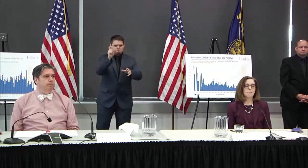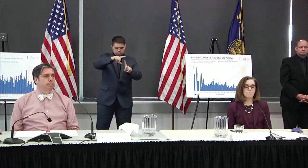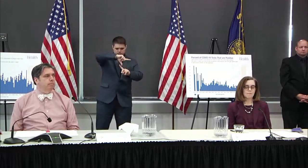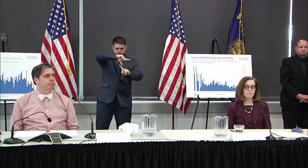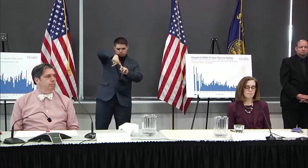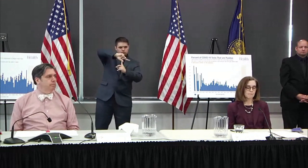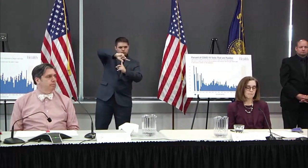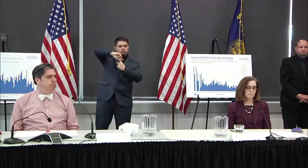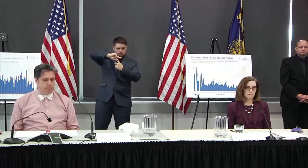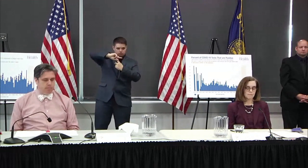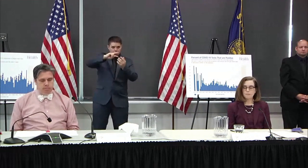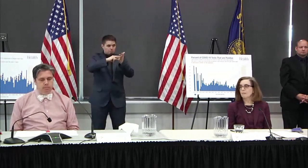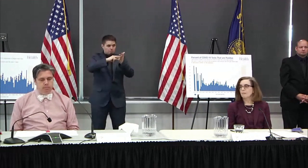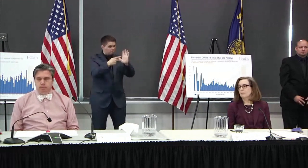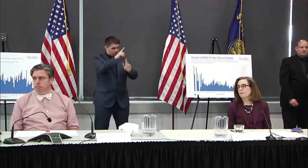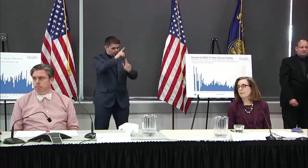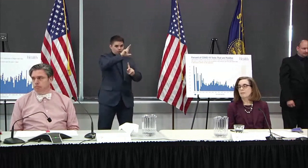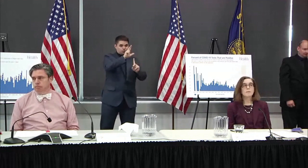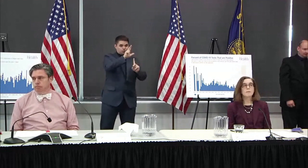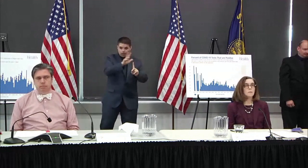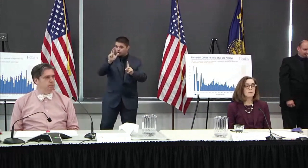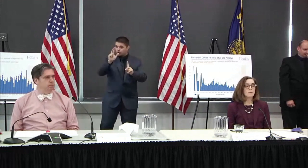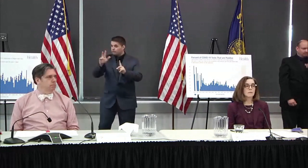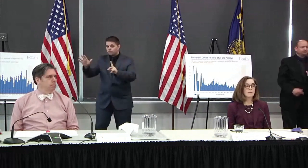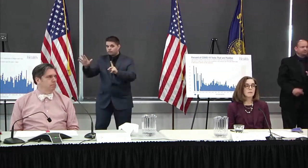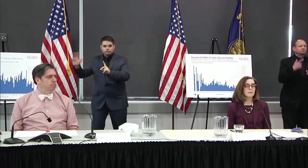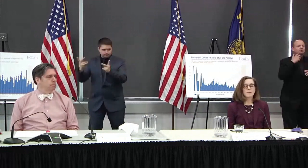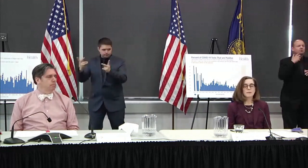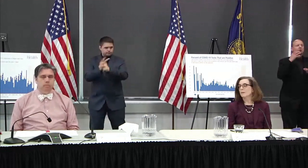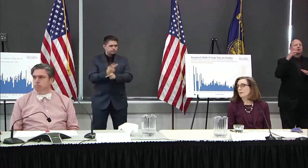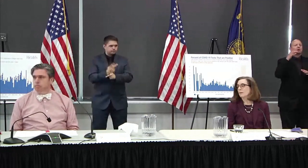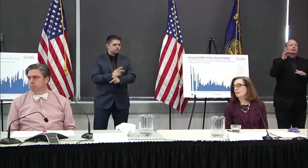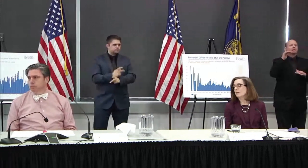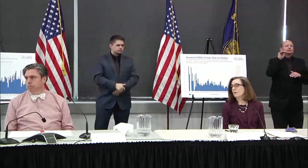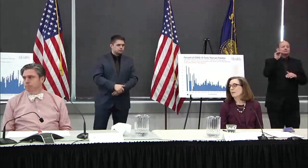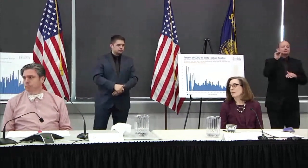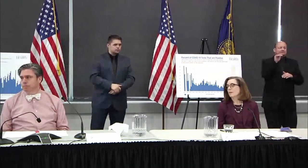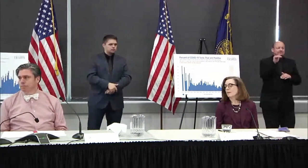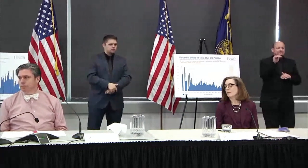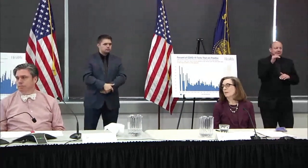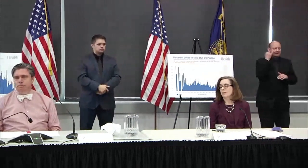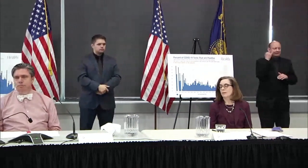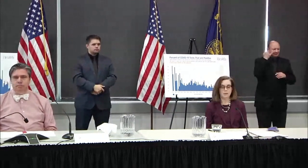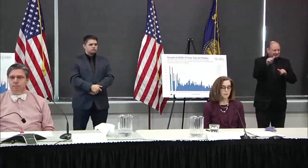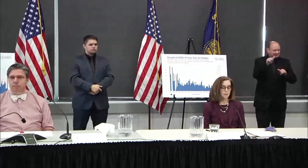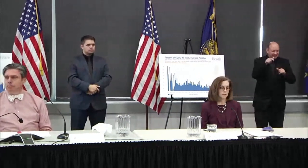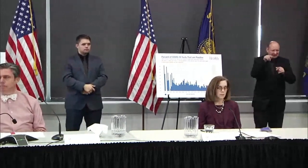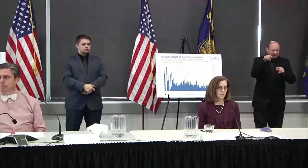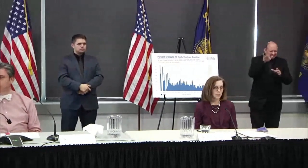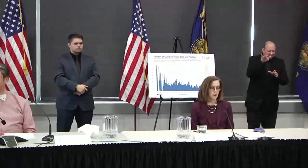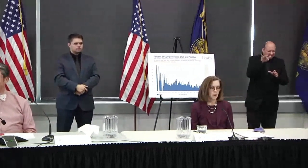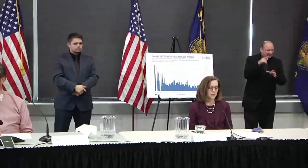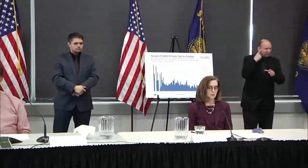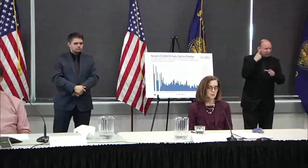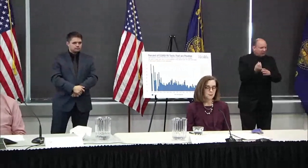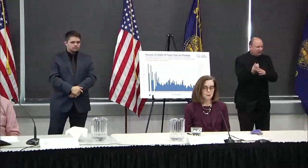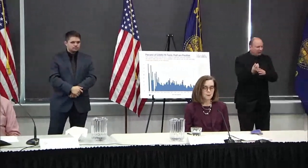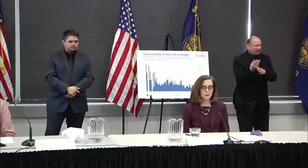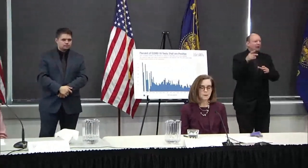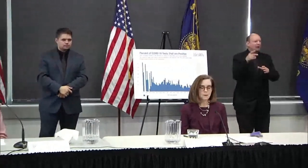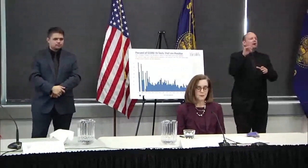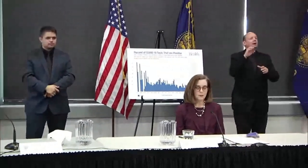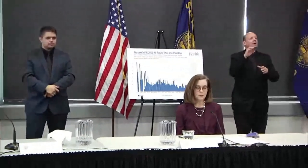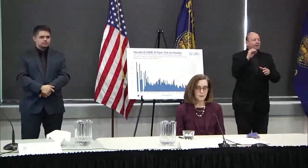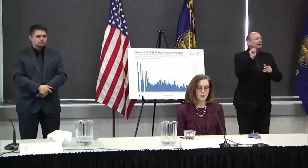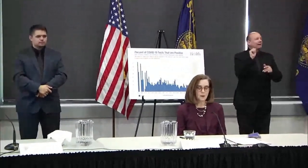Thanks, Lisa. Thanks. Just a reminder to folks, if you're having trouble pressing 0, you can also email your questions to Nikki Fisher, but please try and press